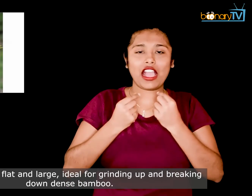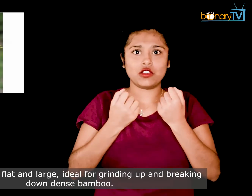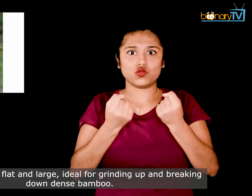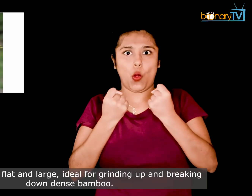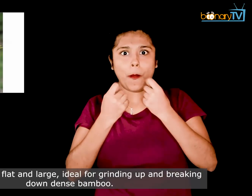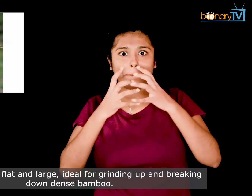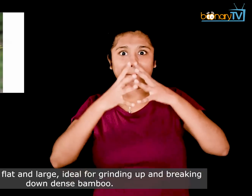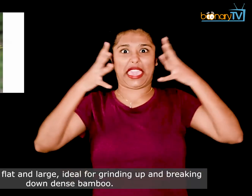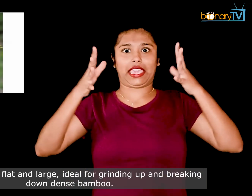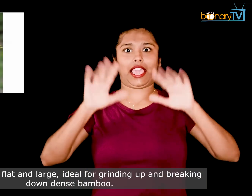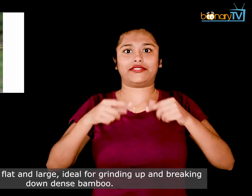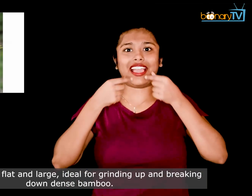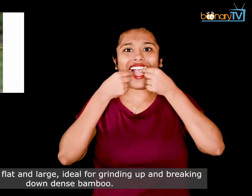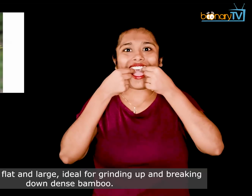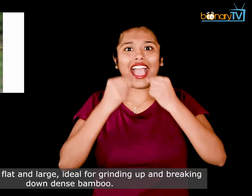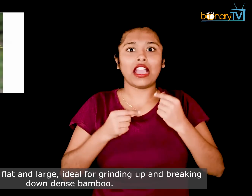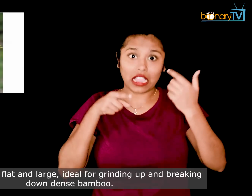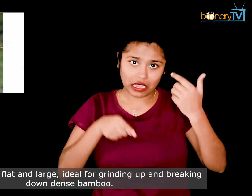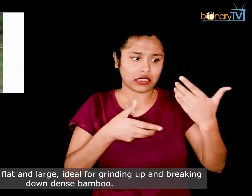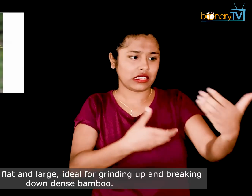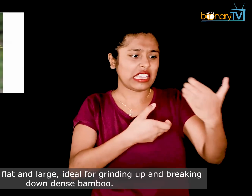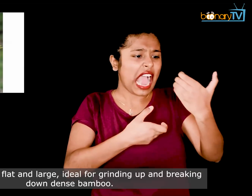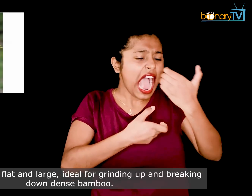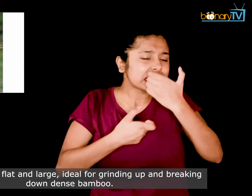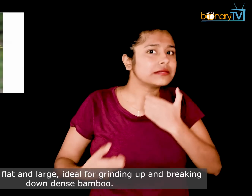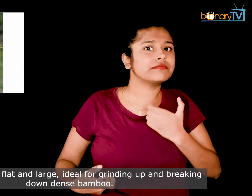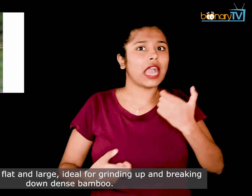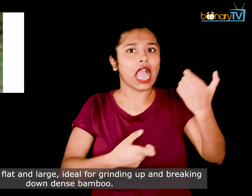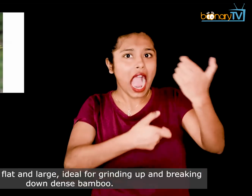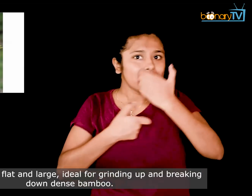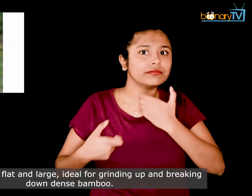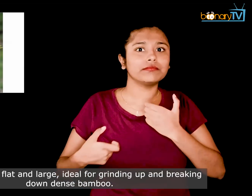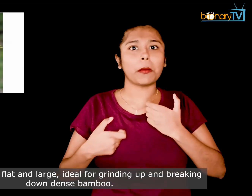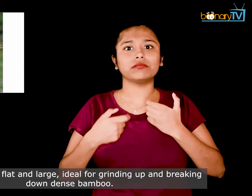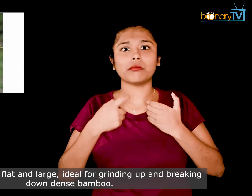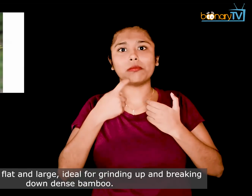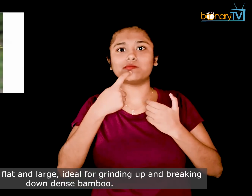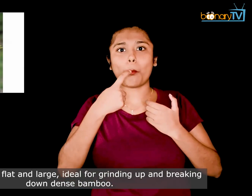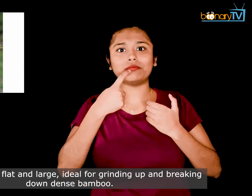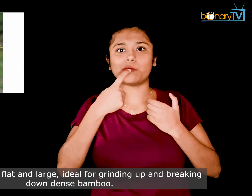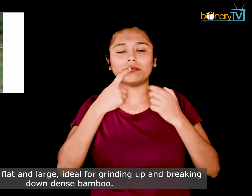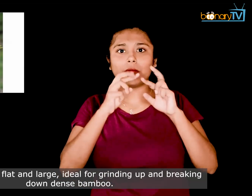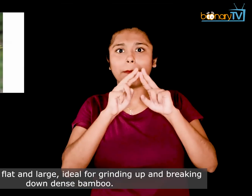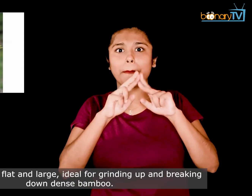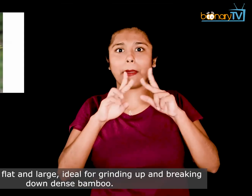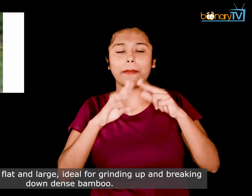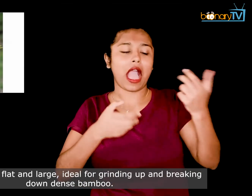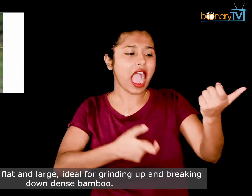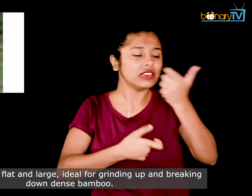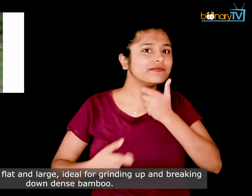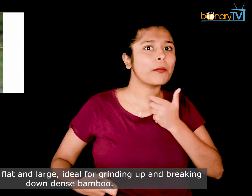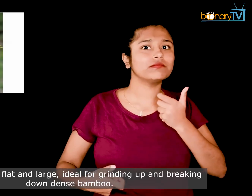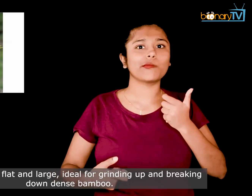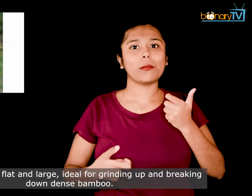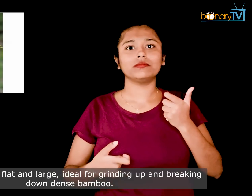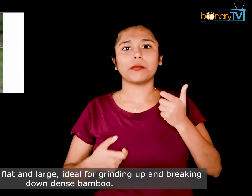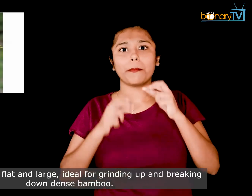flat and large, ideal for grinding up and breaking down dense bamboo.